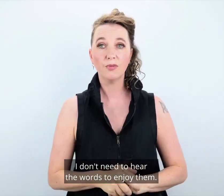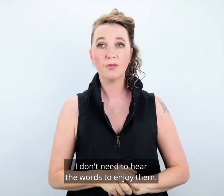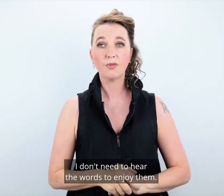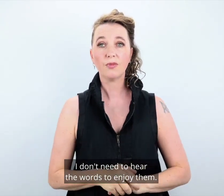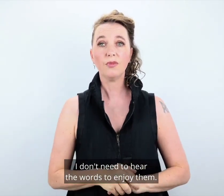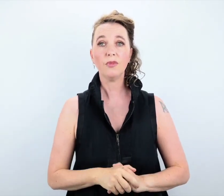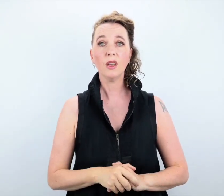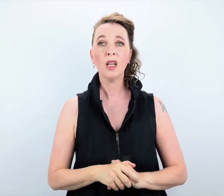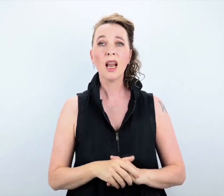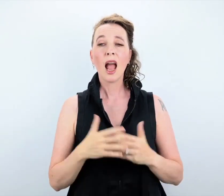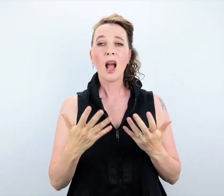them.